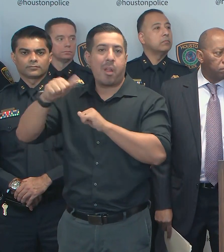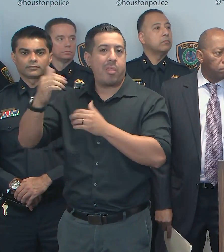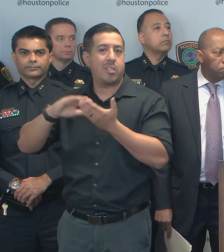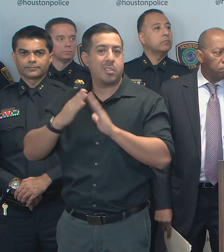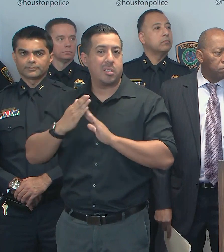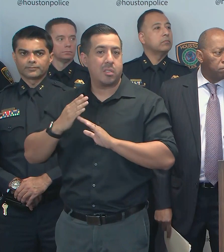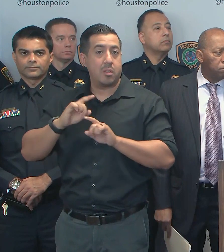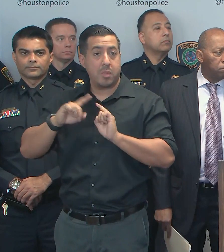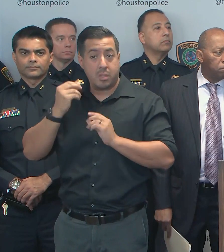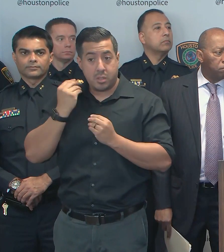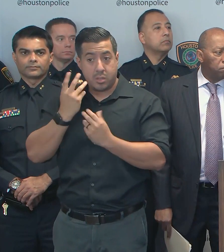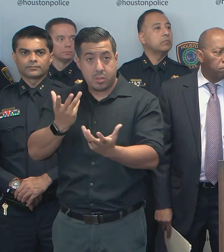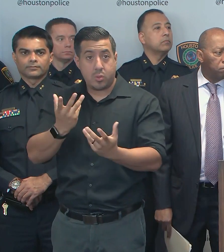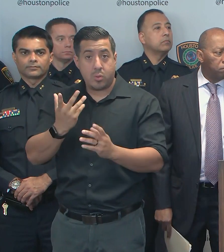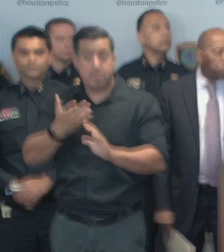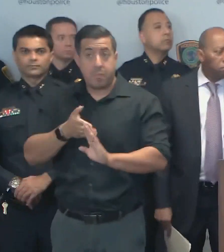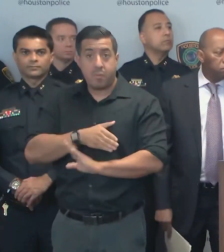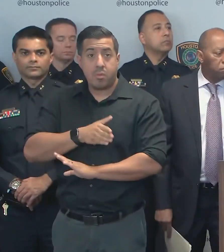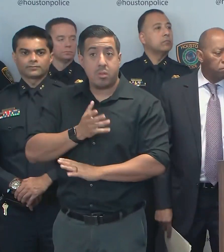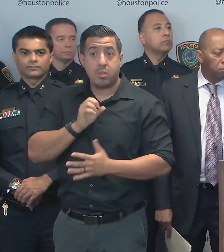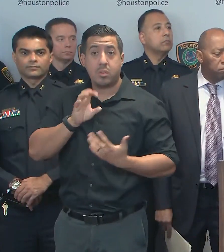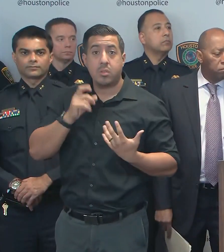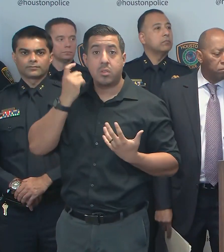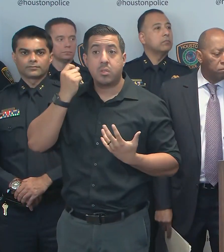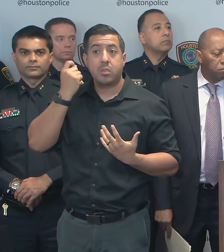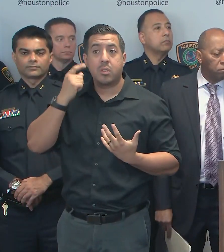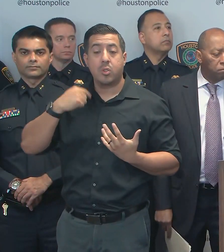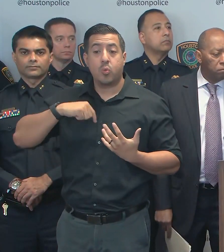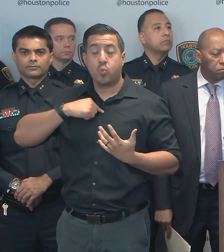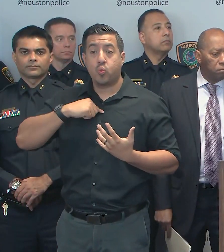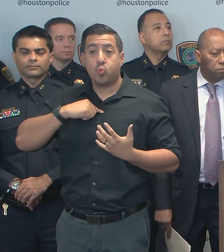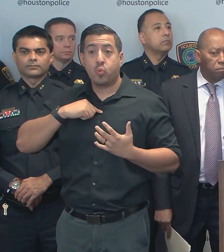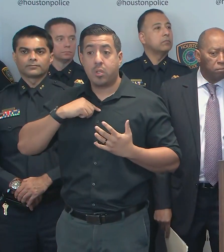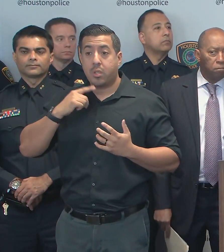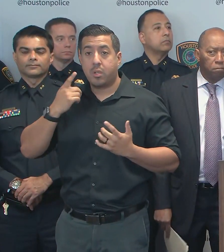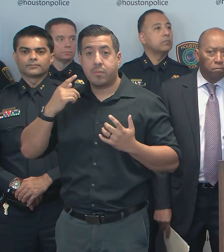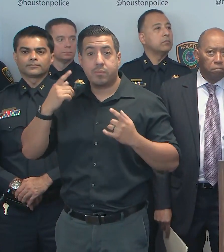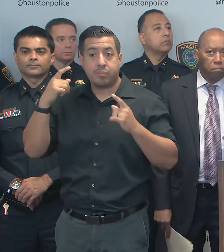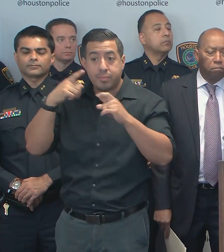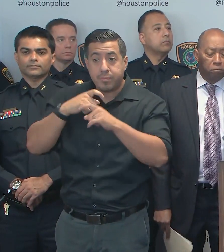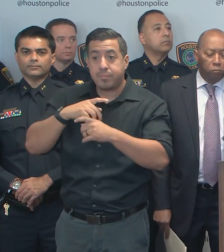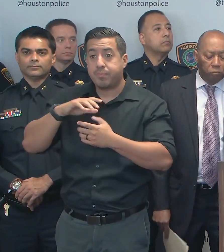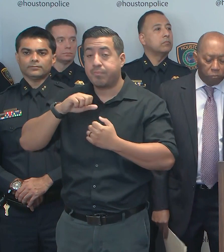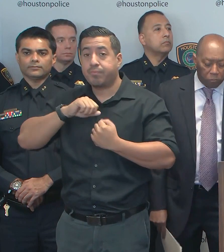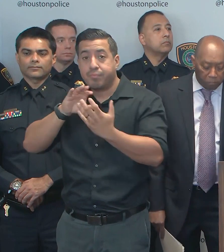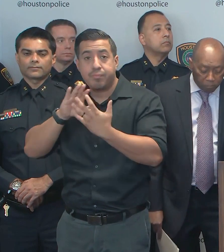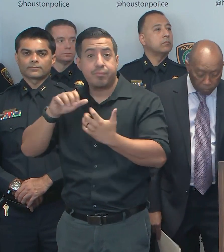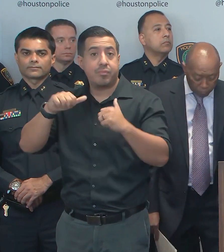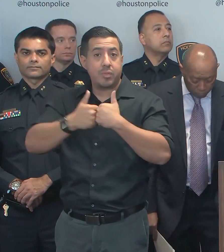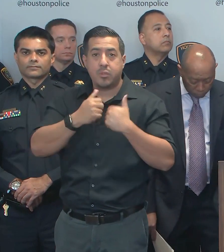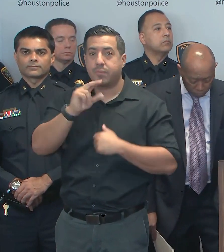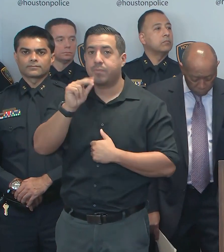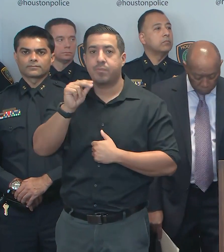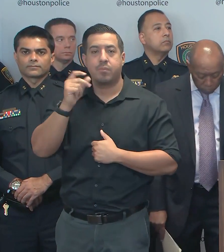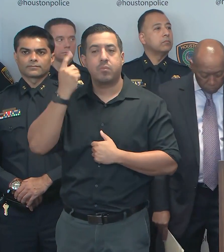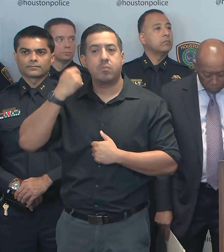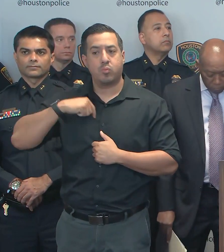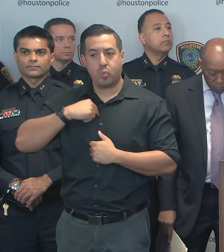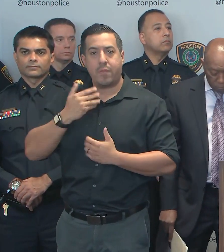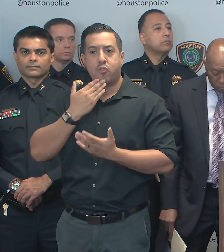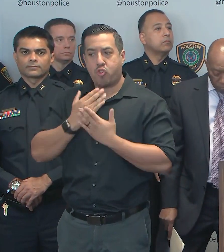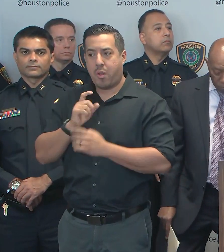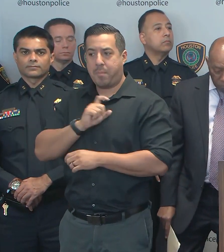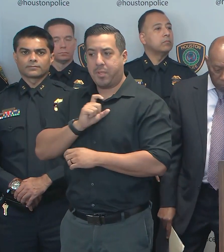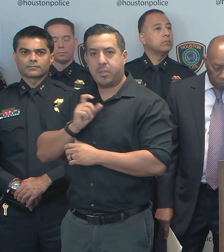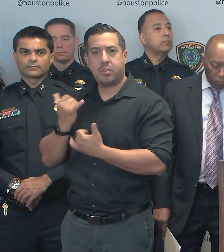said then, the sky's not falling. We got good people, we got good police officers, and we come together, we'll get it together, and